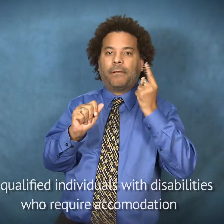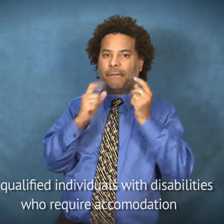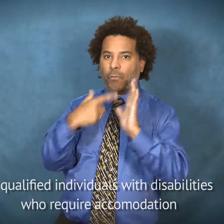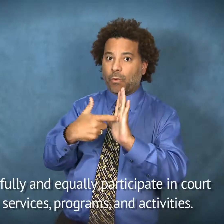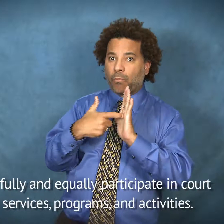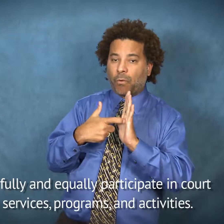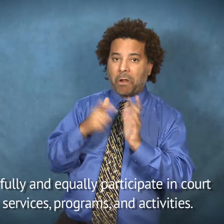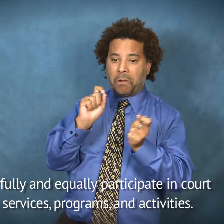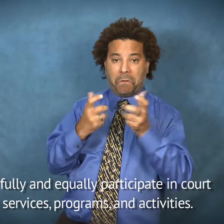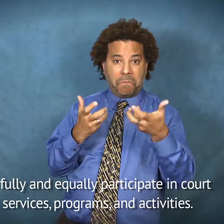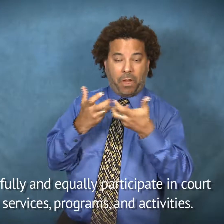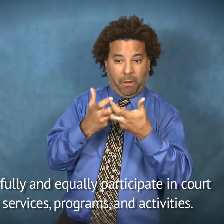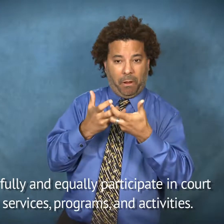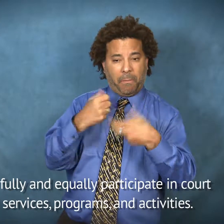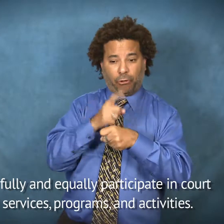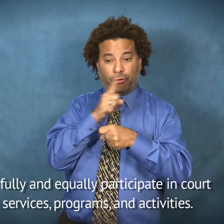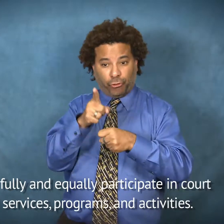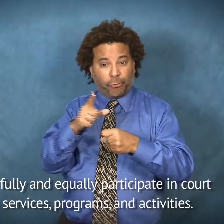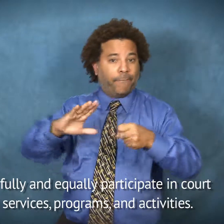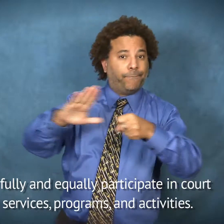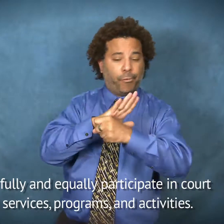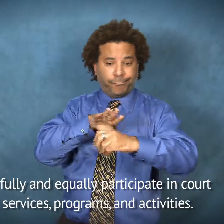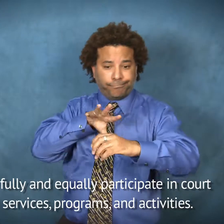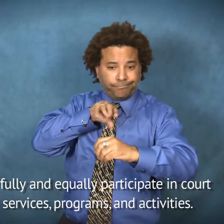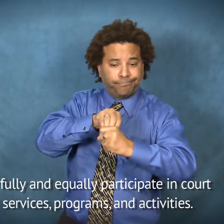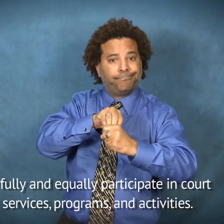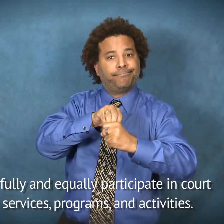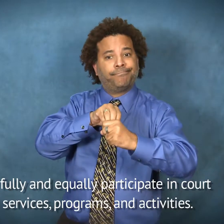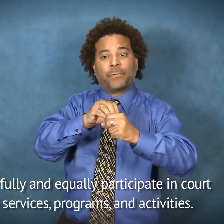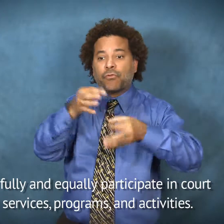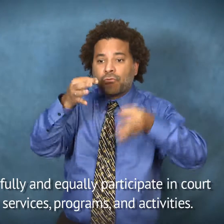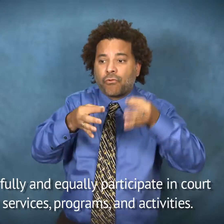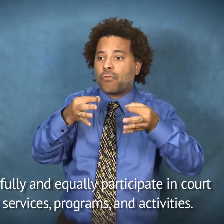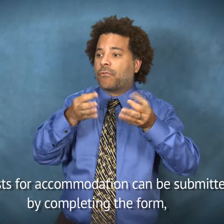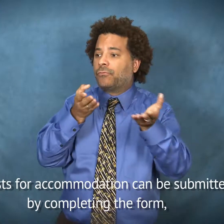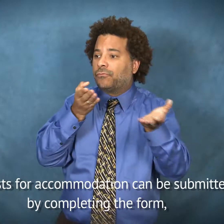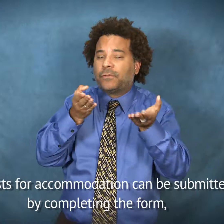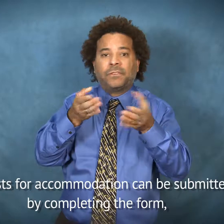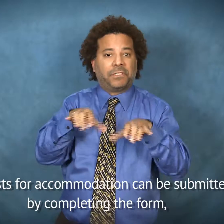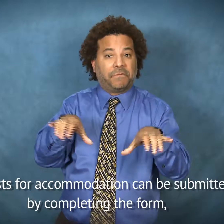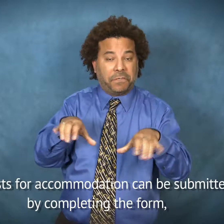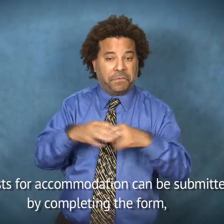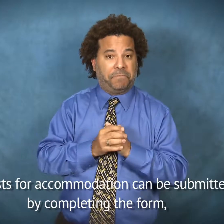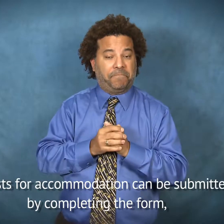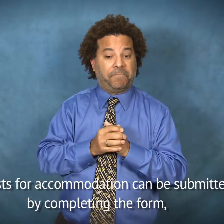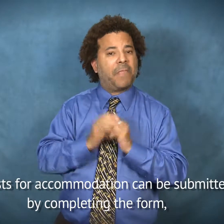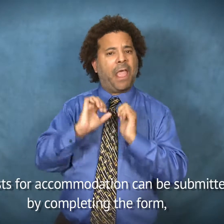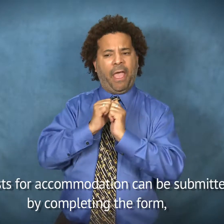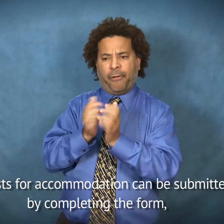accommodation to fully and equally participate in court services, programs, and activities. Requests for accommodation can be submitted by completing